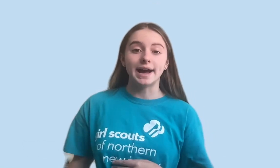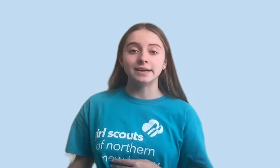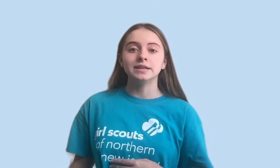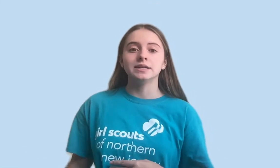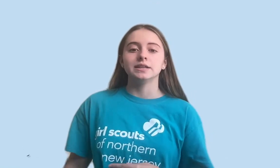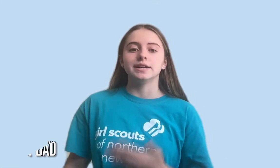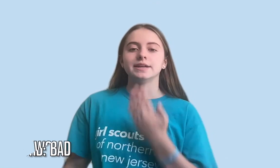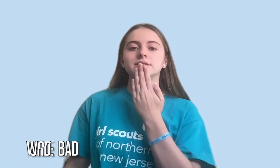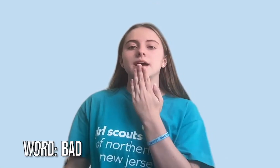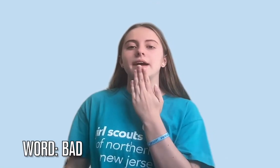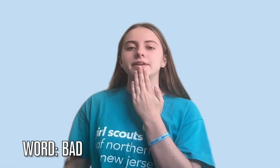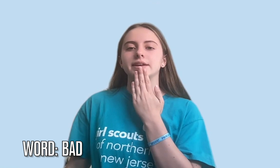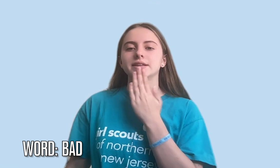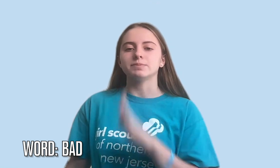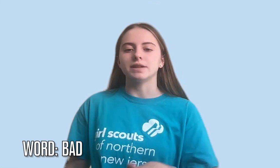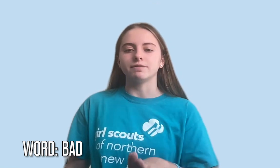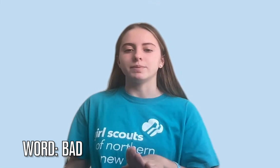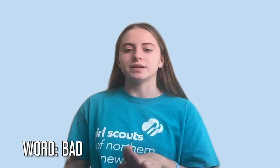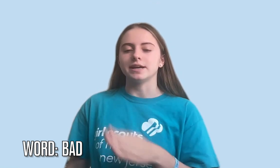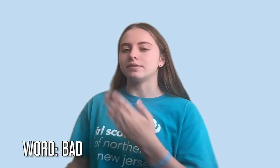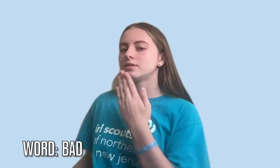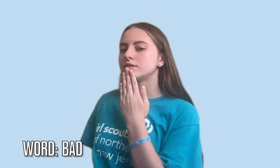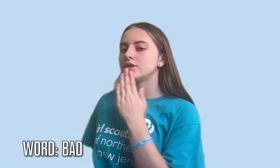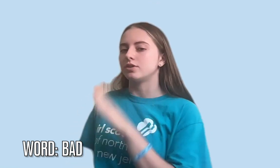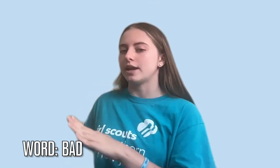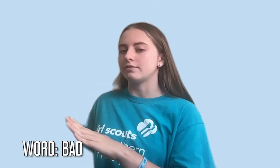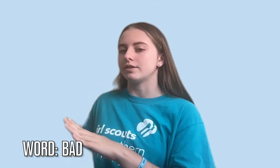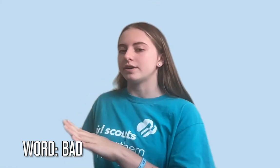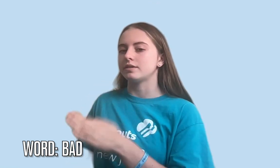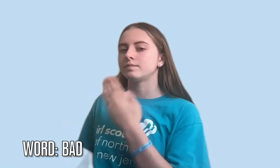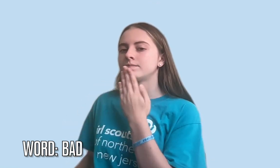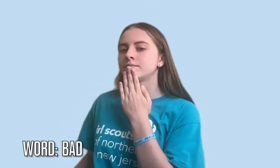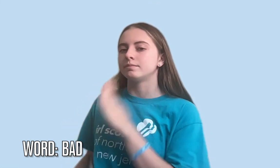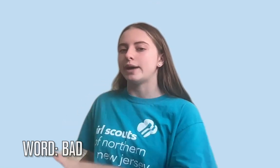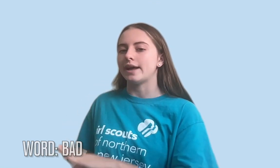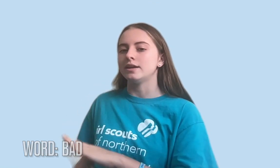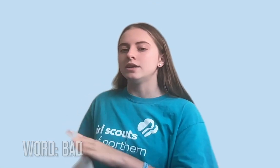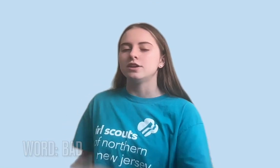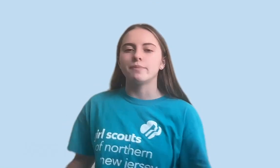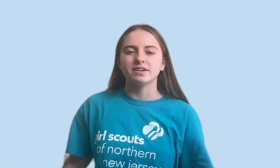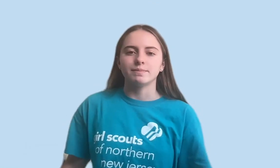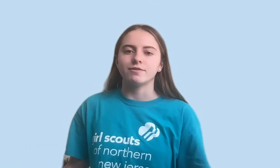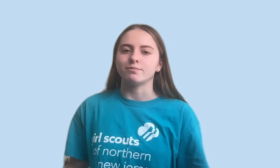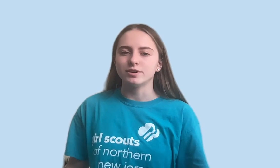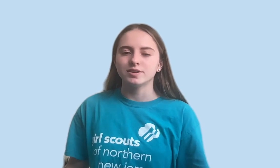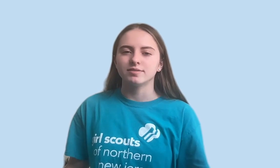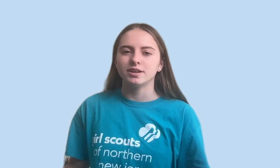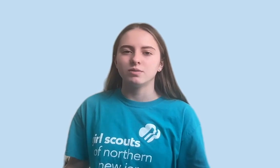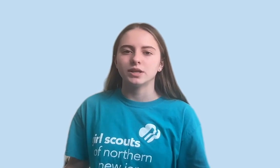bad is having it like this, but then flipping it down. So you're getting rid of it. Bad. You might remember from a previous video what